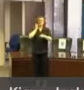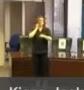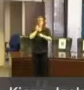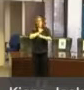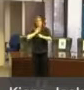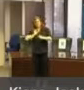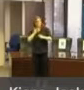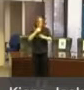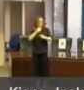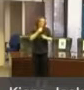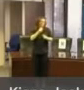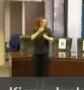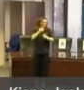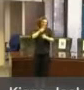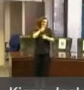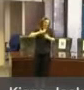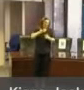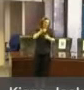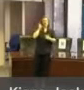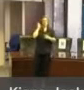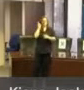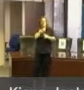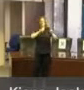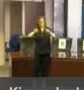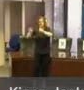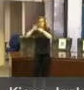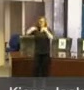or before September 28th of 2020.